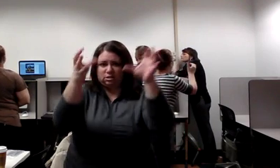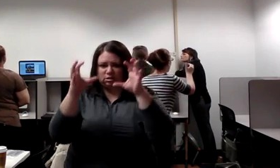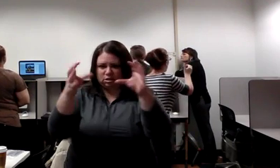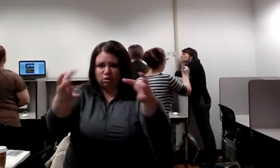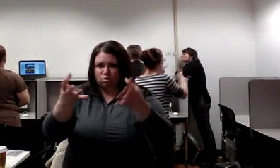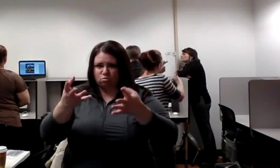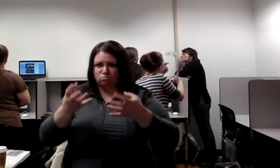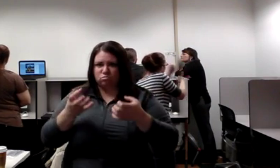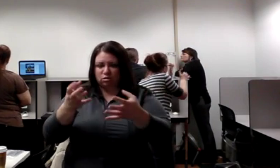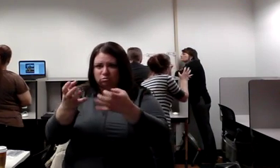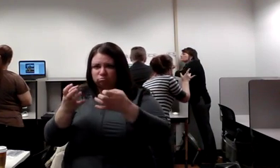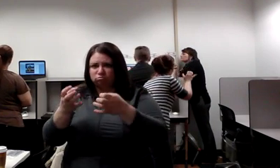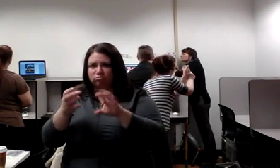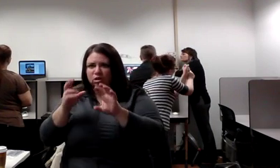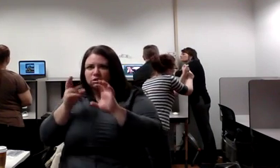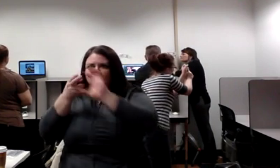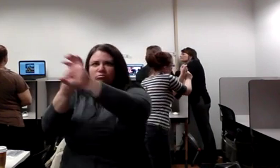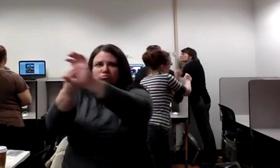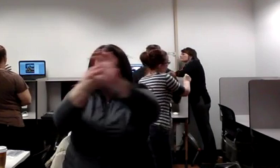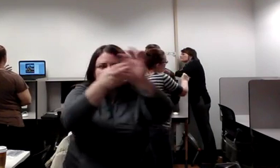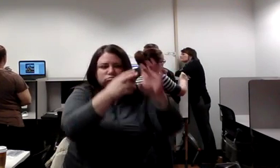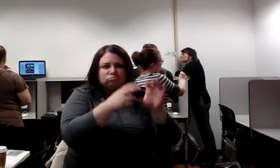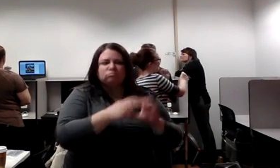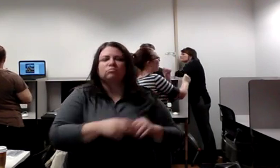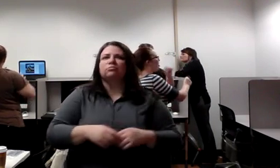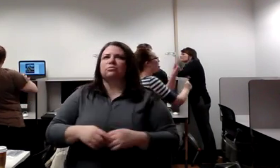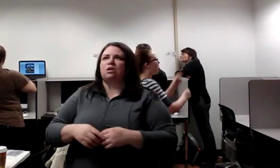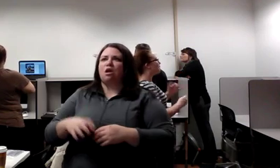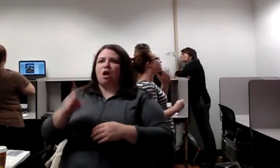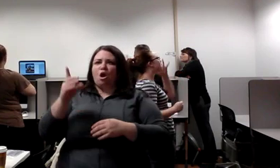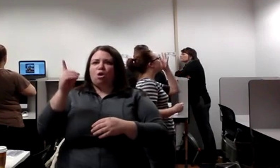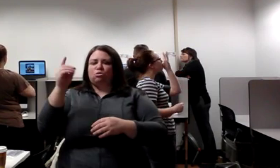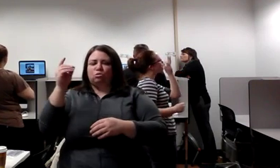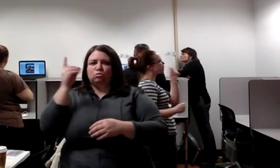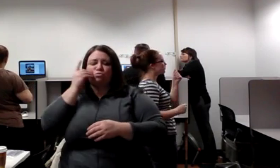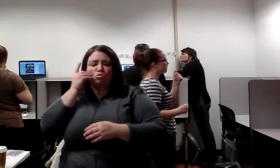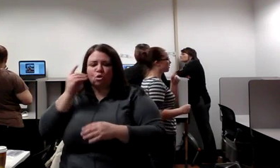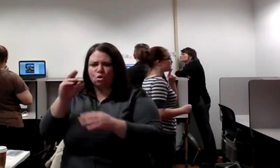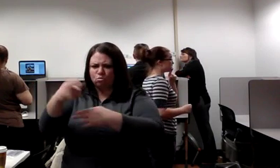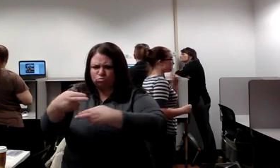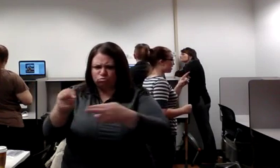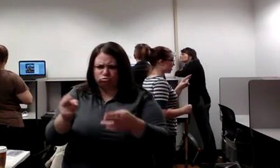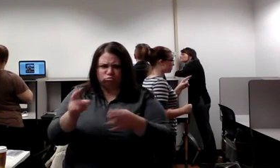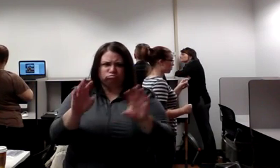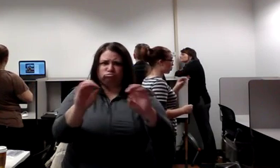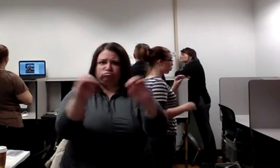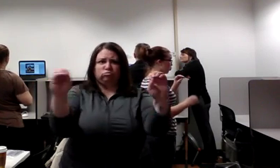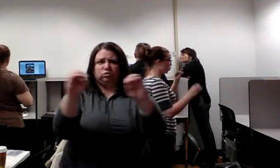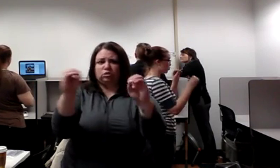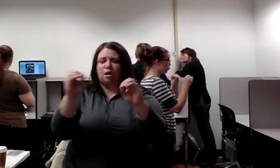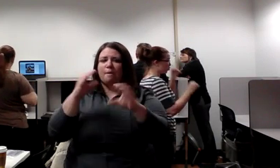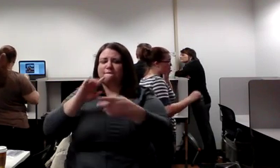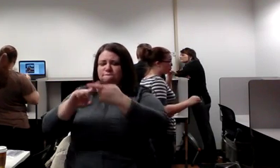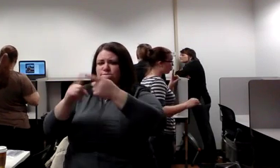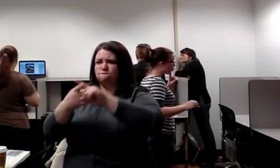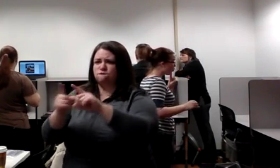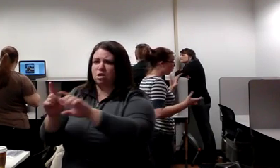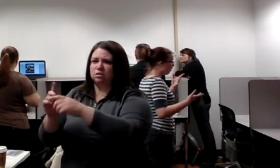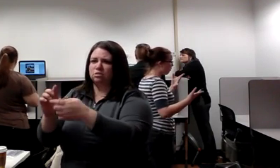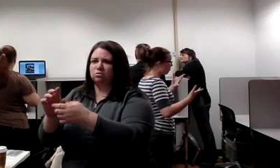romantic. I didn't have a dorm room, so I slept on the floor in friends' rooms. I returned Coke bottles for the 5-cent deposits to buy food